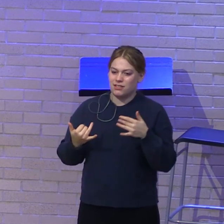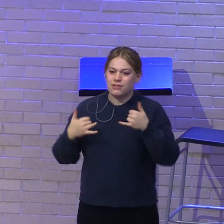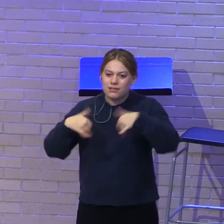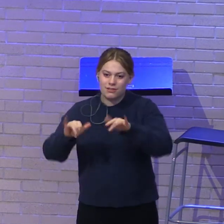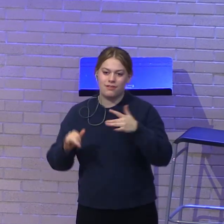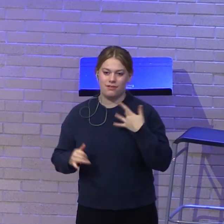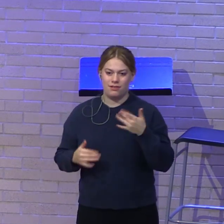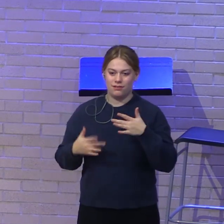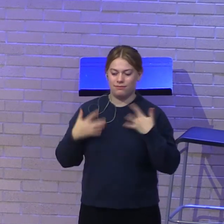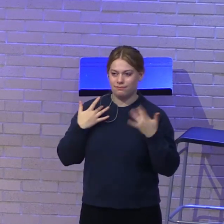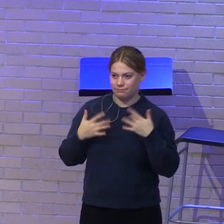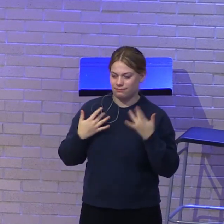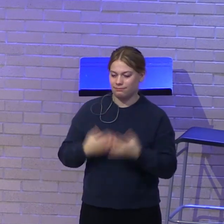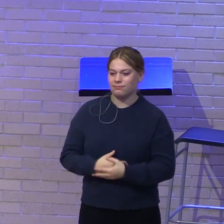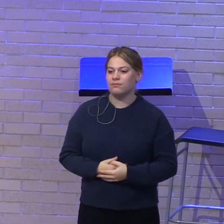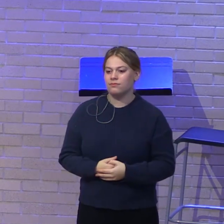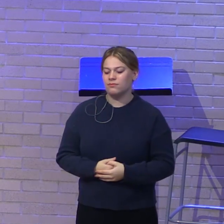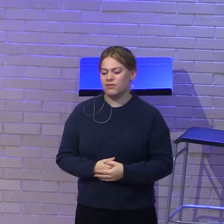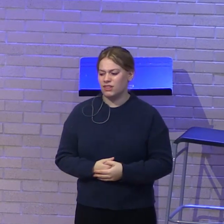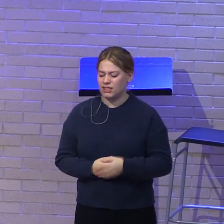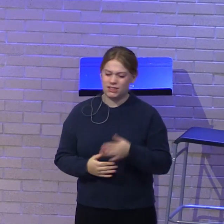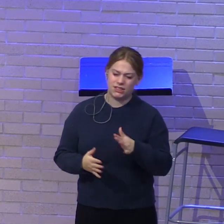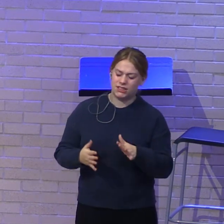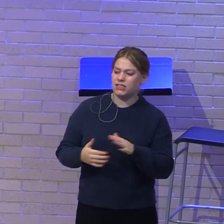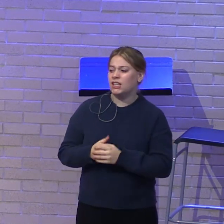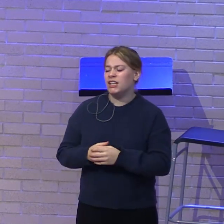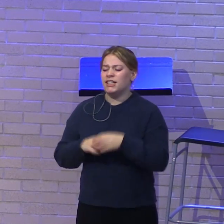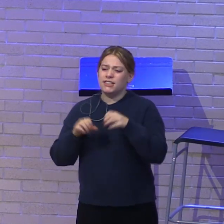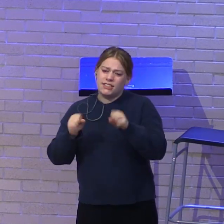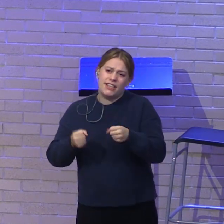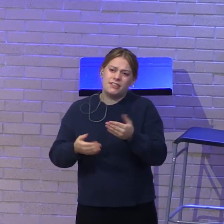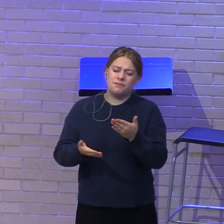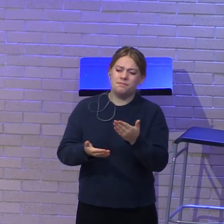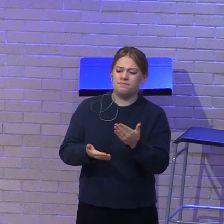little aspect of, oh, it wasn't quite as good as it could have been.